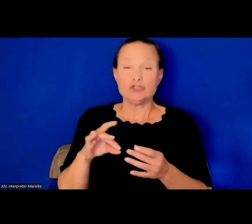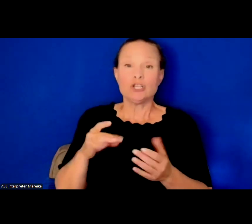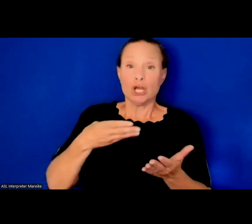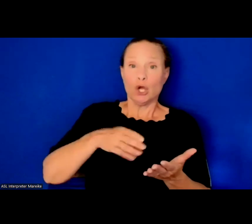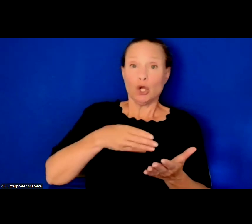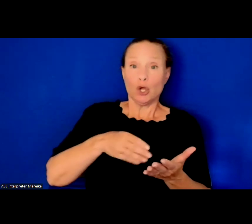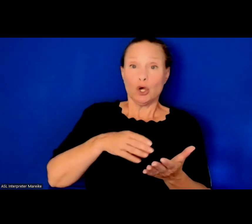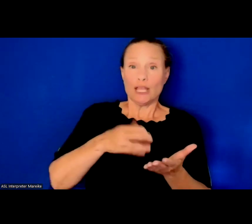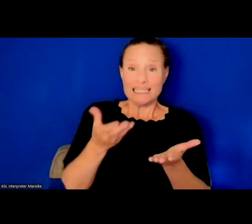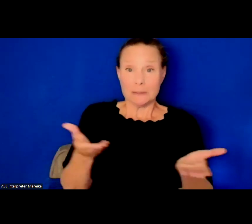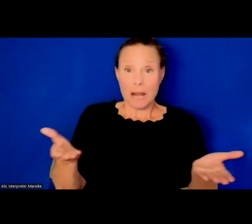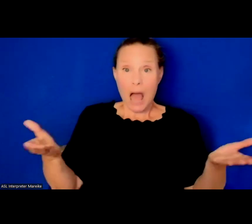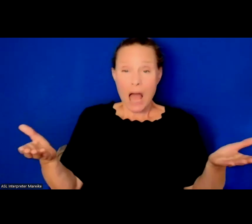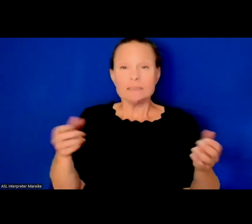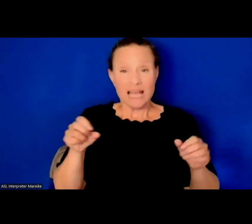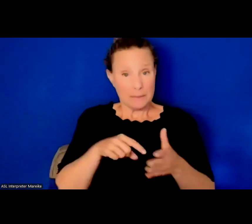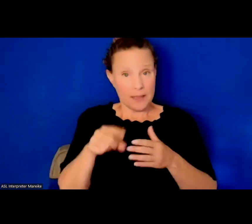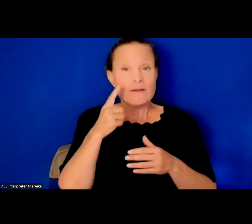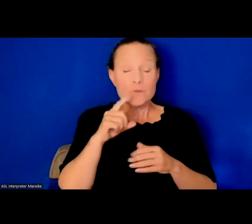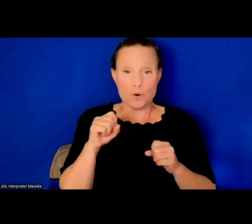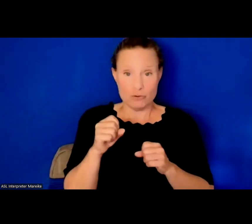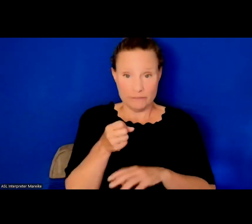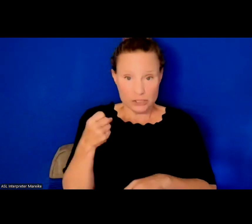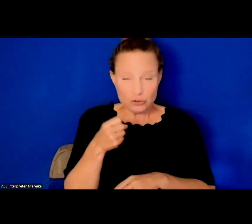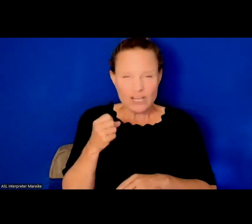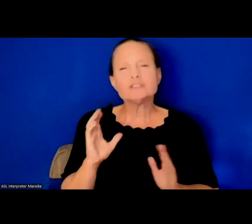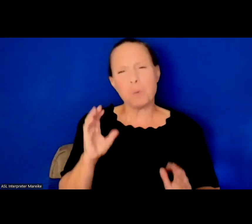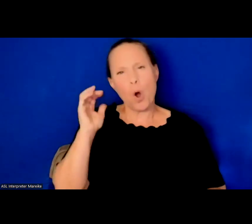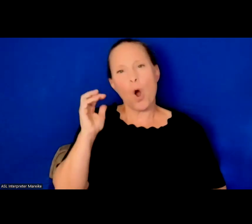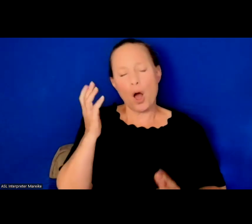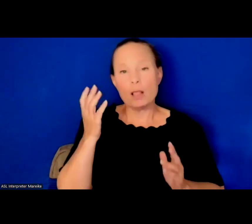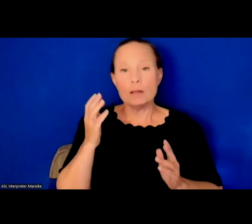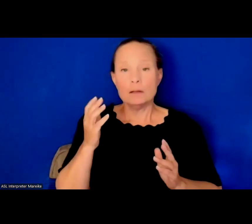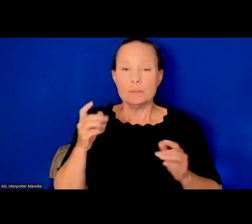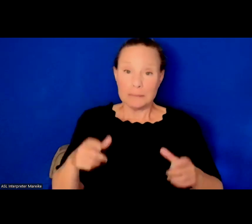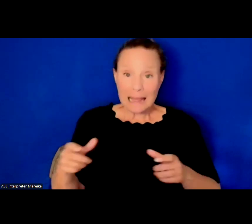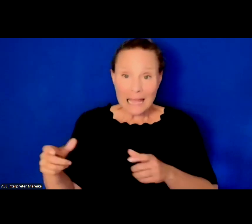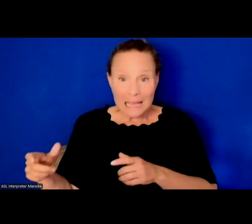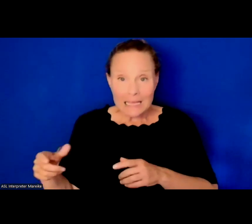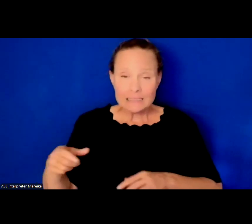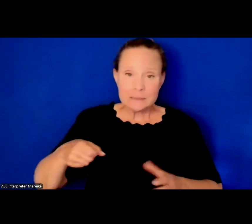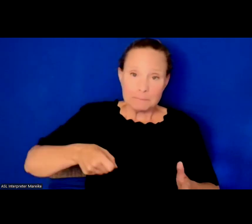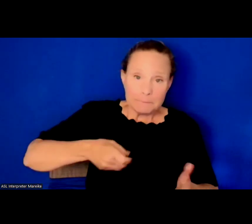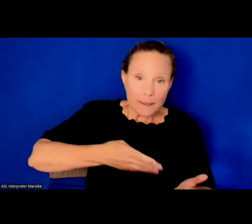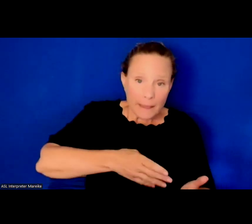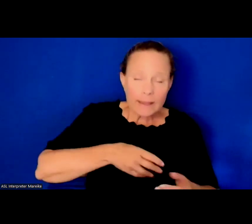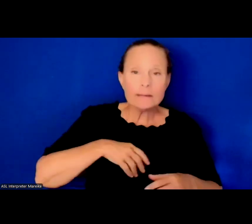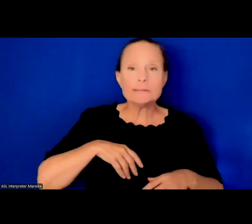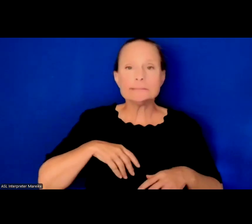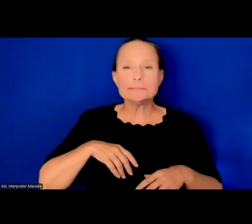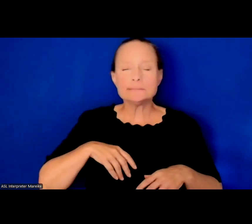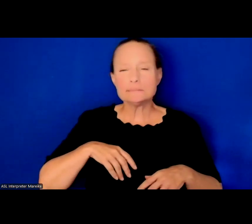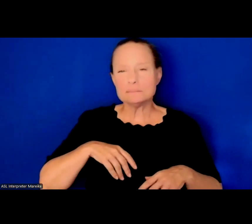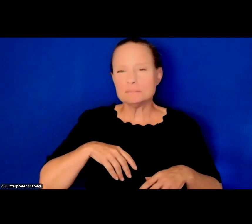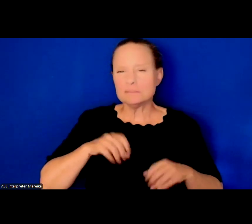supplies, so they can pay for a small refrigerator, plates, pans, things of that nature as well, under the